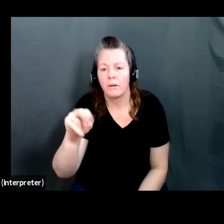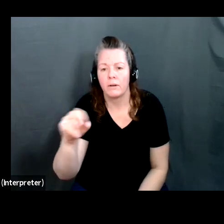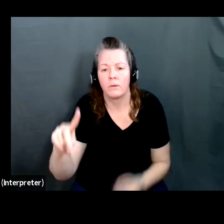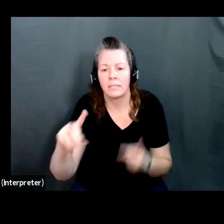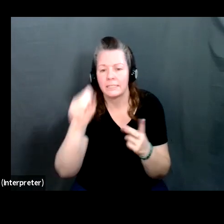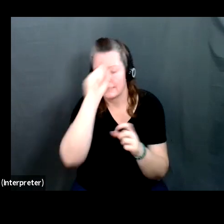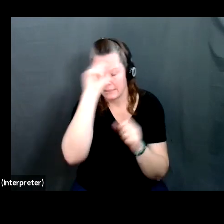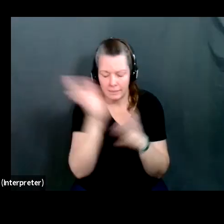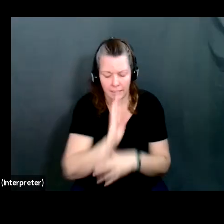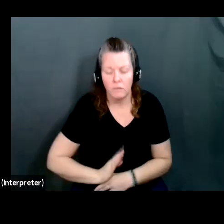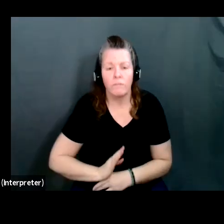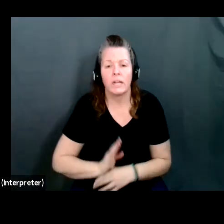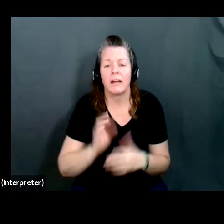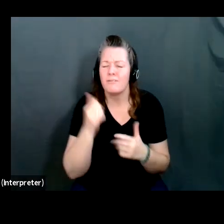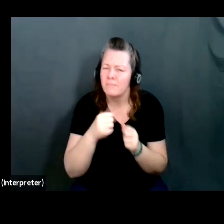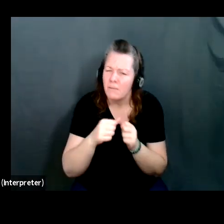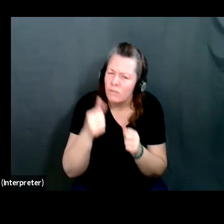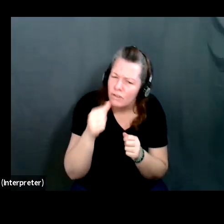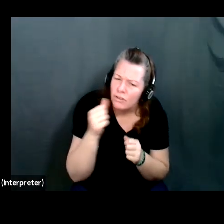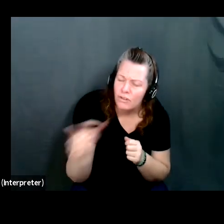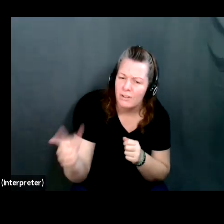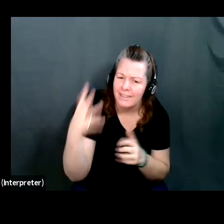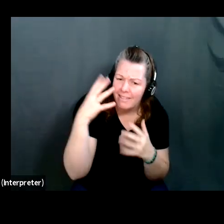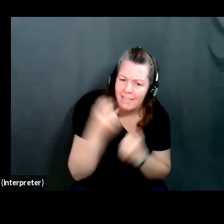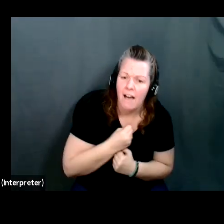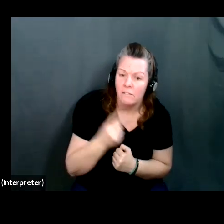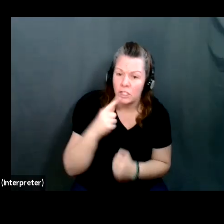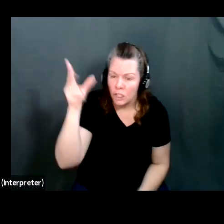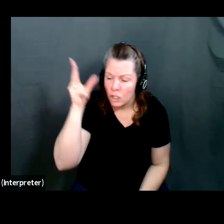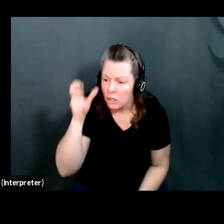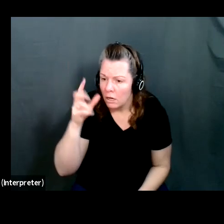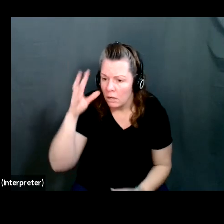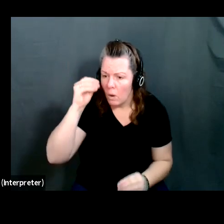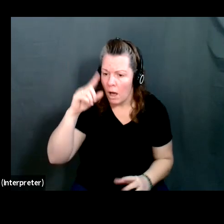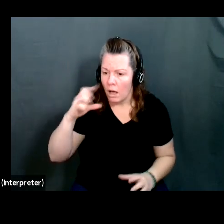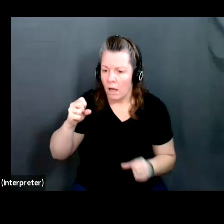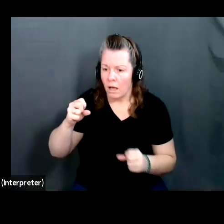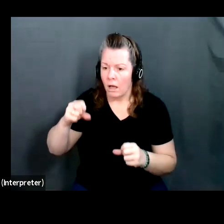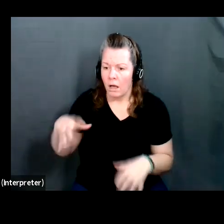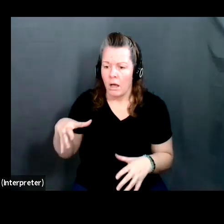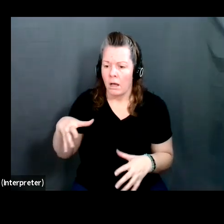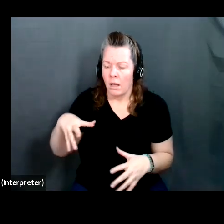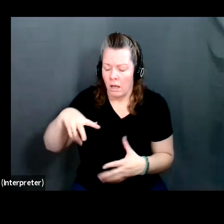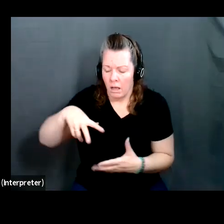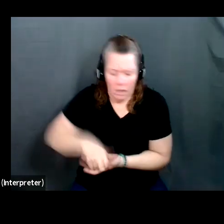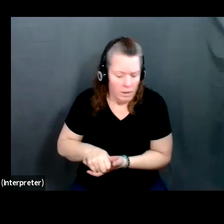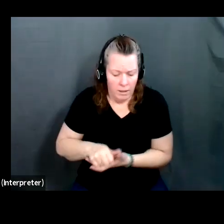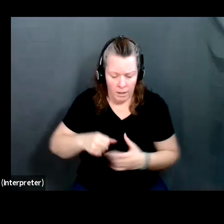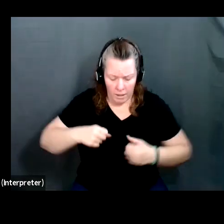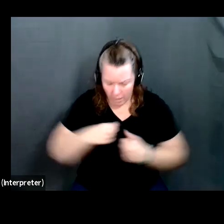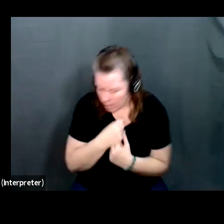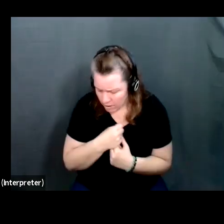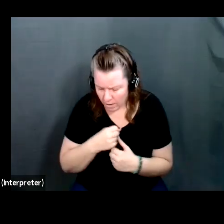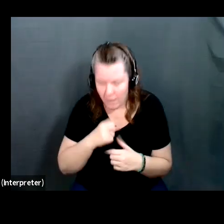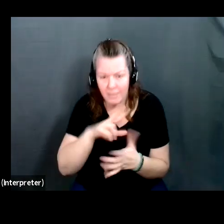the girl he loved when she heard she dropped all her body, rubber band legs and horse shoulders, dropped them all in